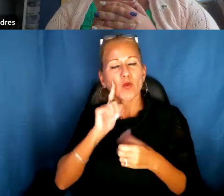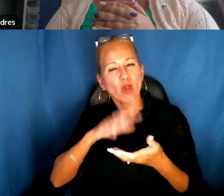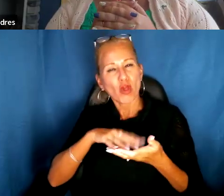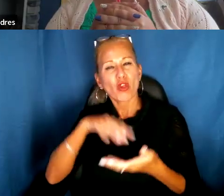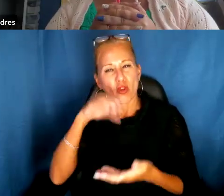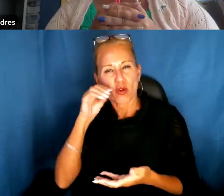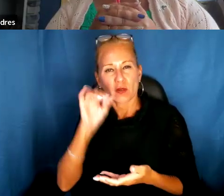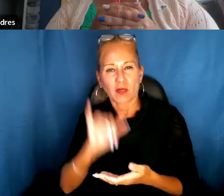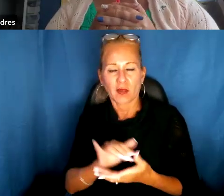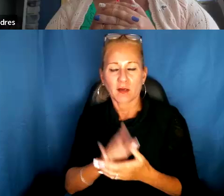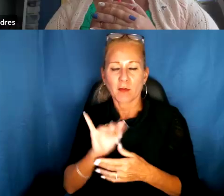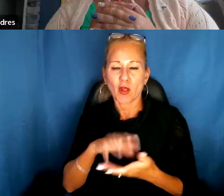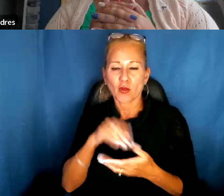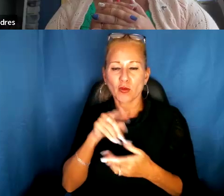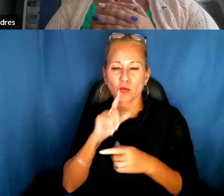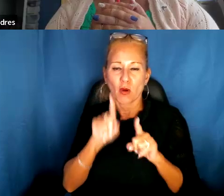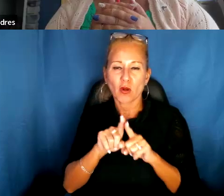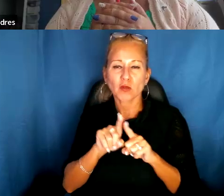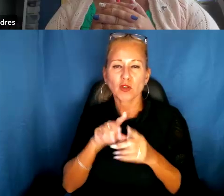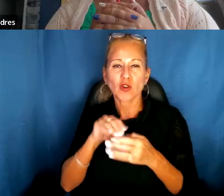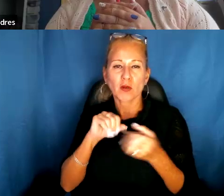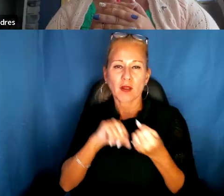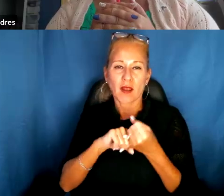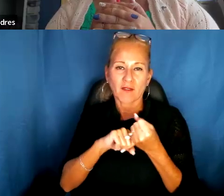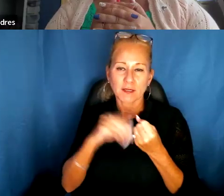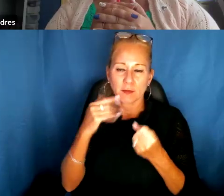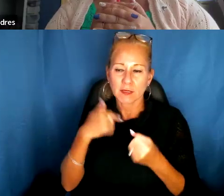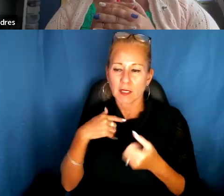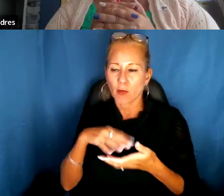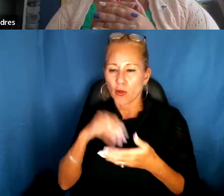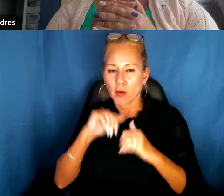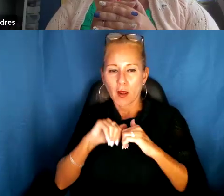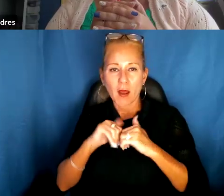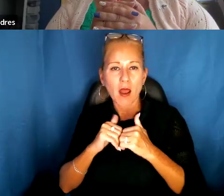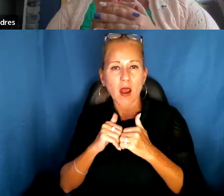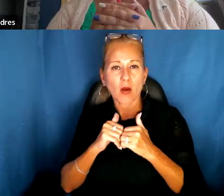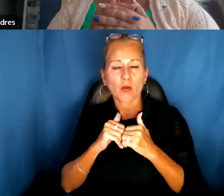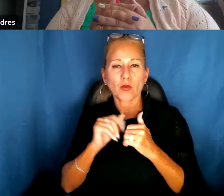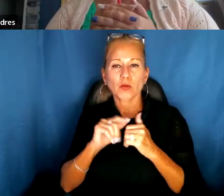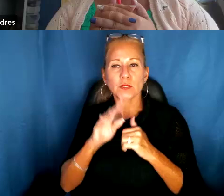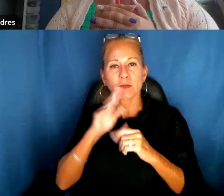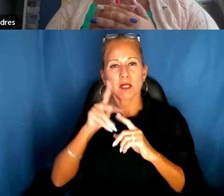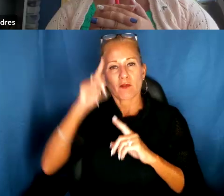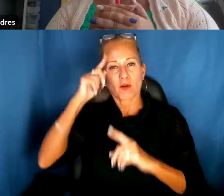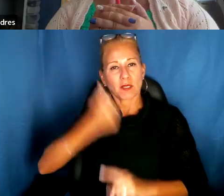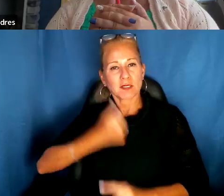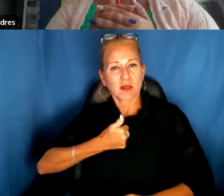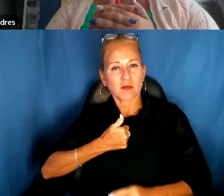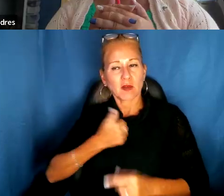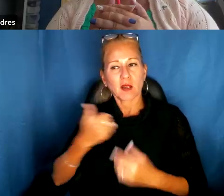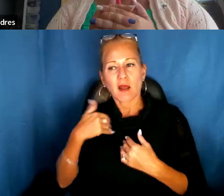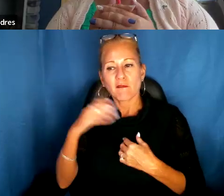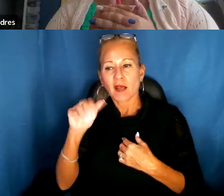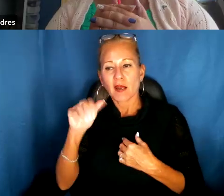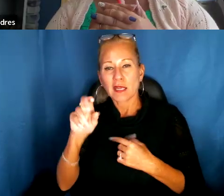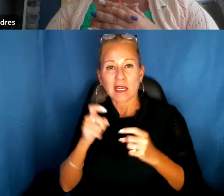stuff. And by learning that, you're also learning advocacy, because I'm learning how to speak up for myself and have caregivers